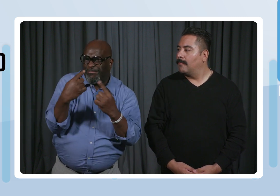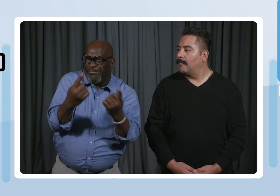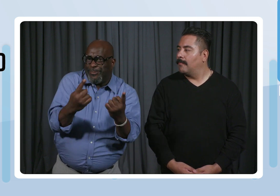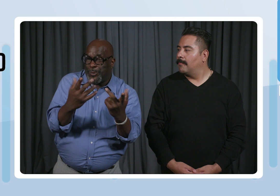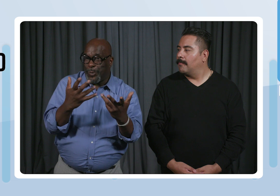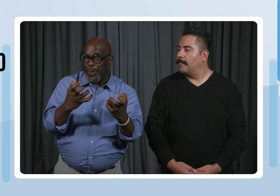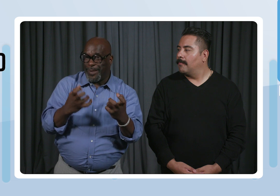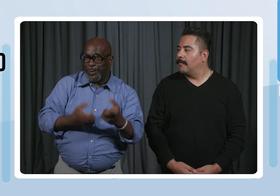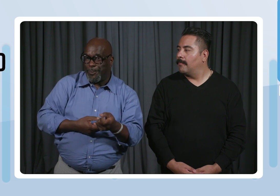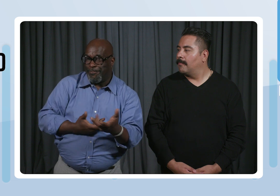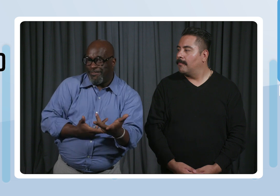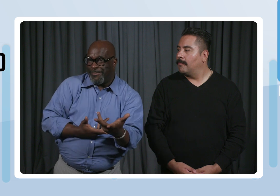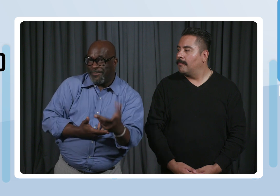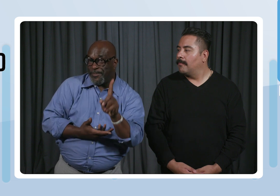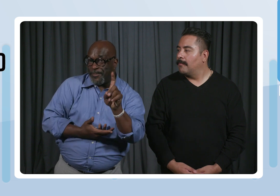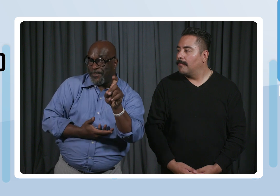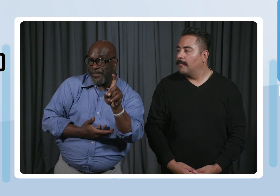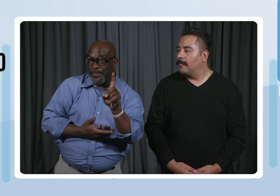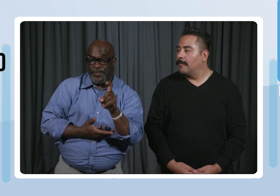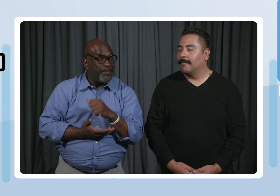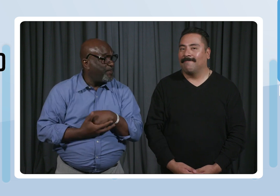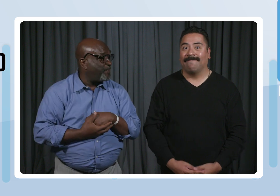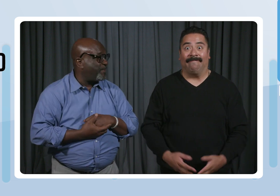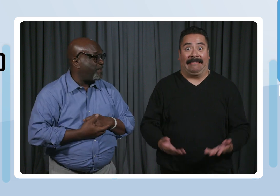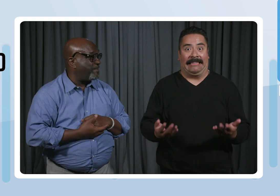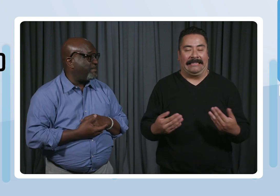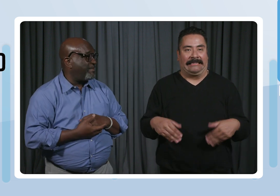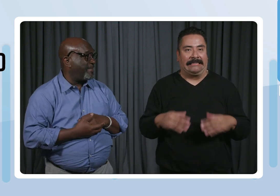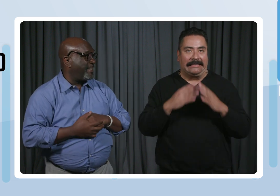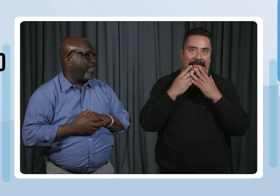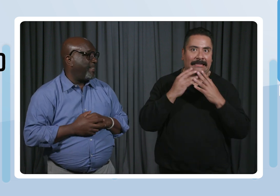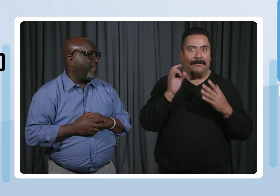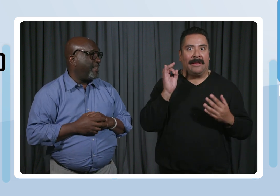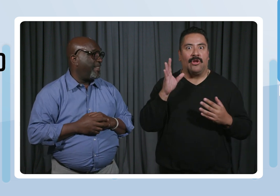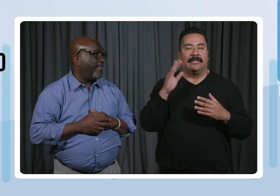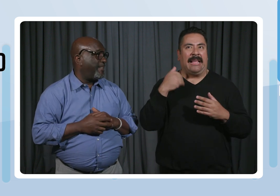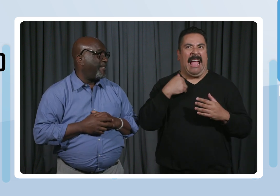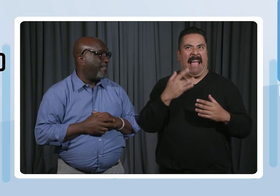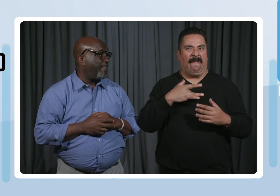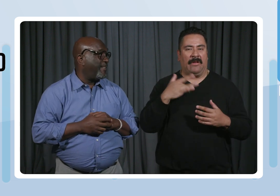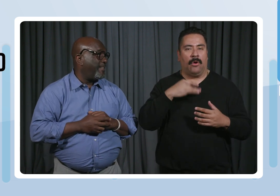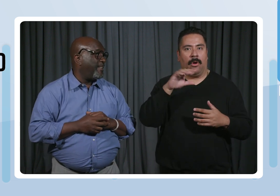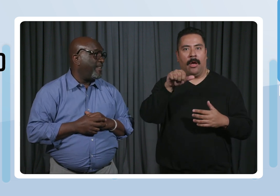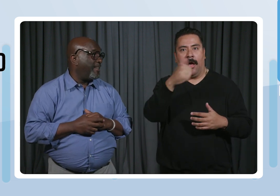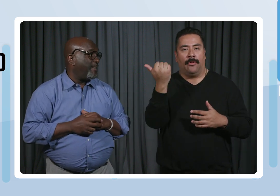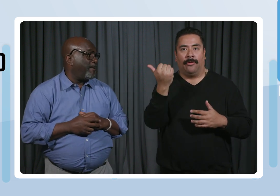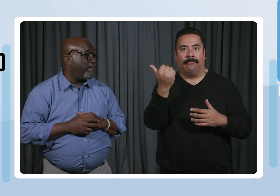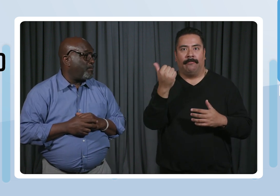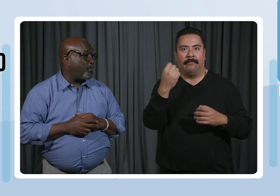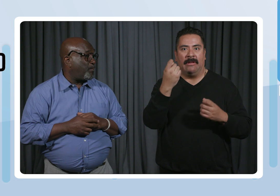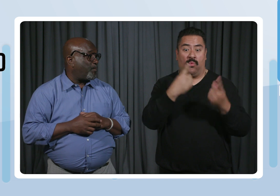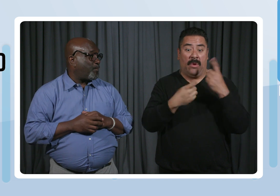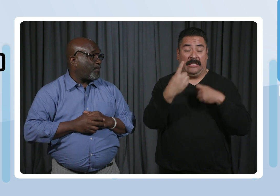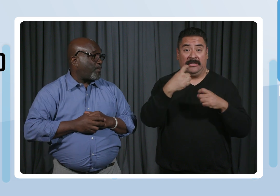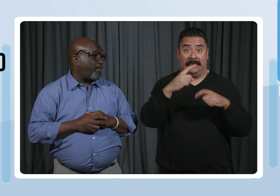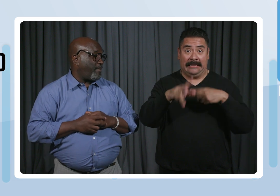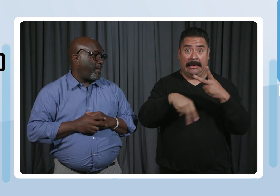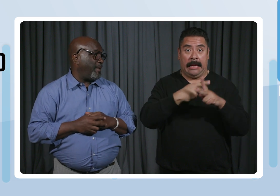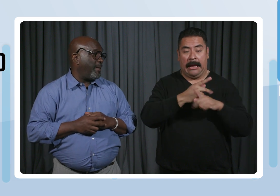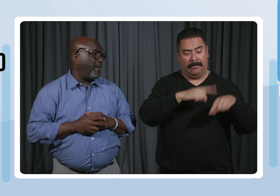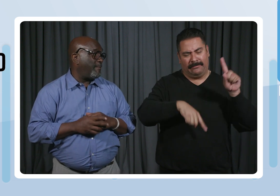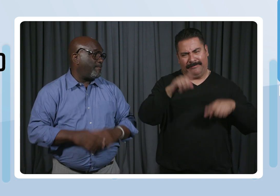goodness. I feel like the questions that I am asked really run the gamut.